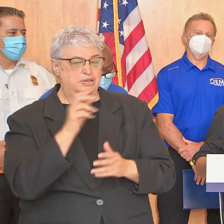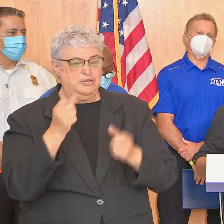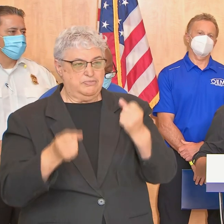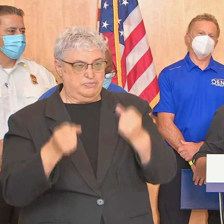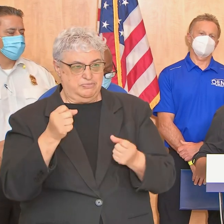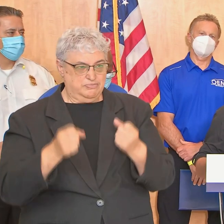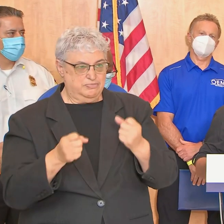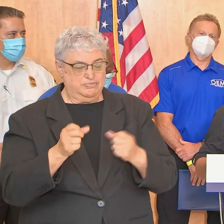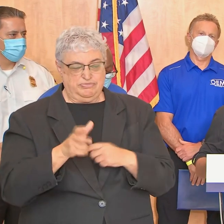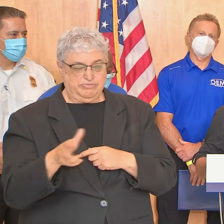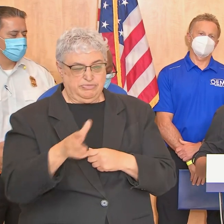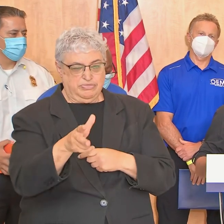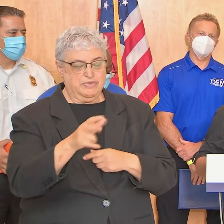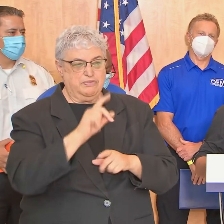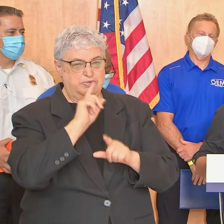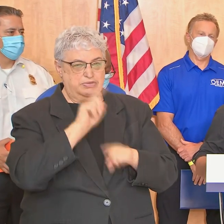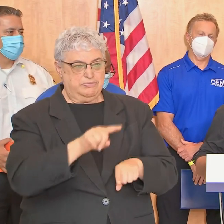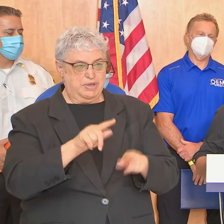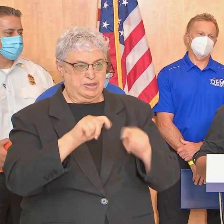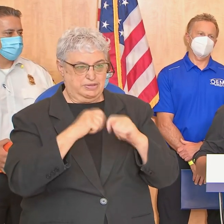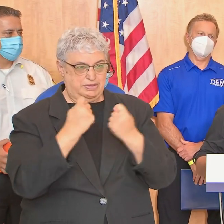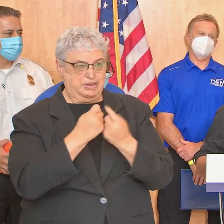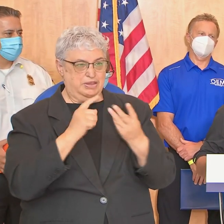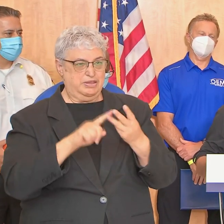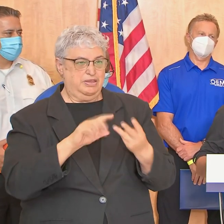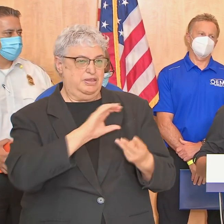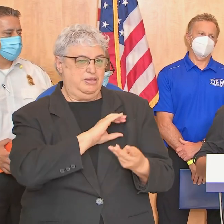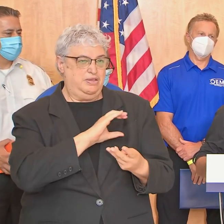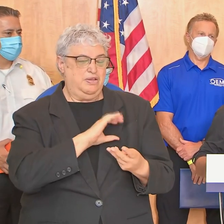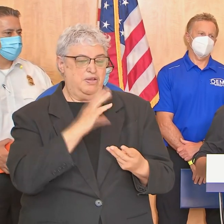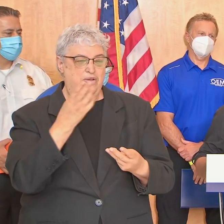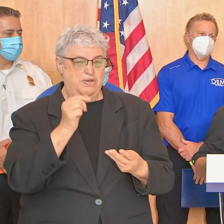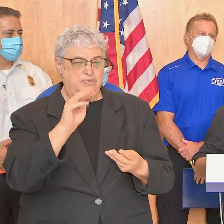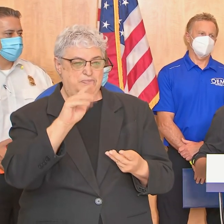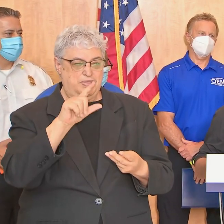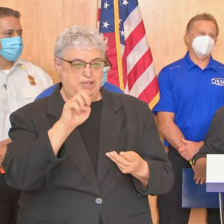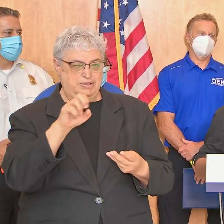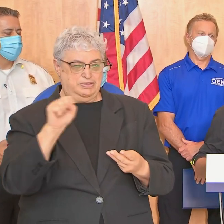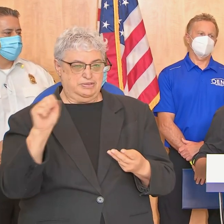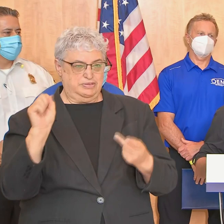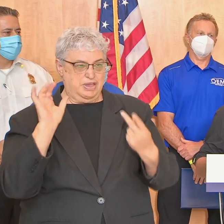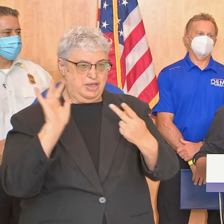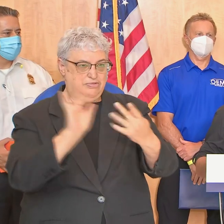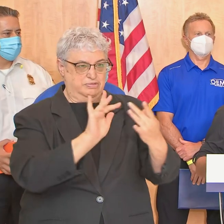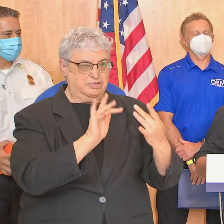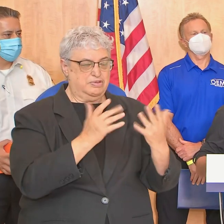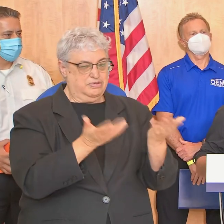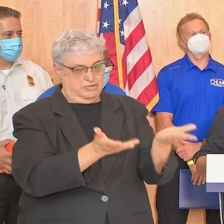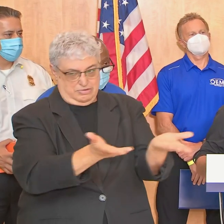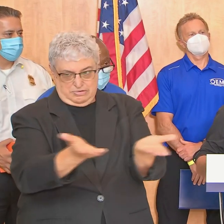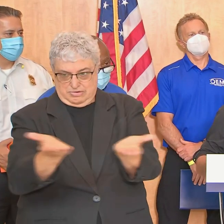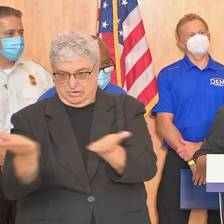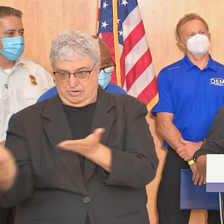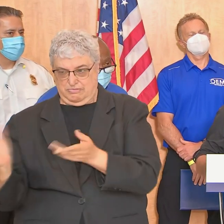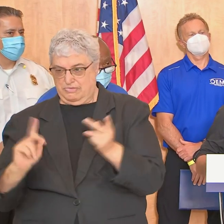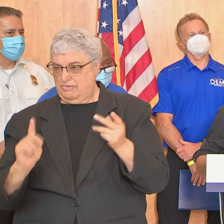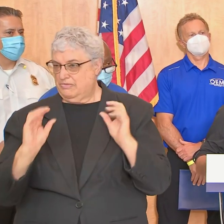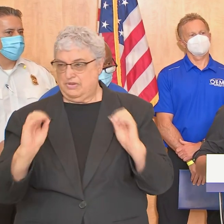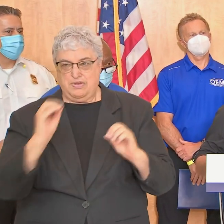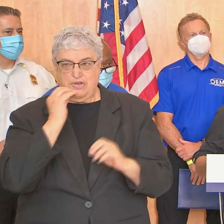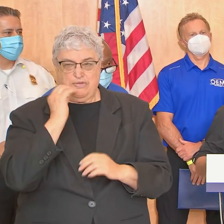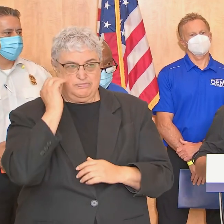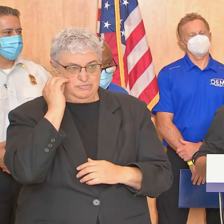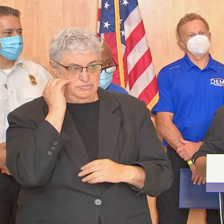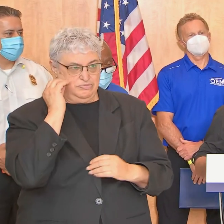well as the differential response team, as well as the HBD homeless outreach team, are also out offering shelter to any homeless